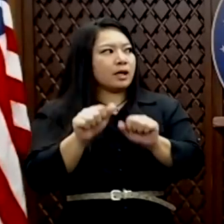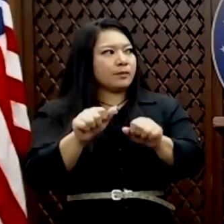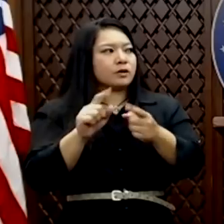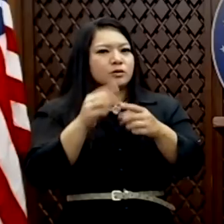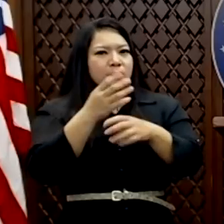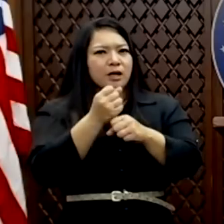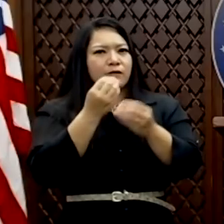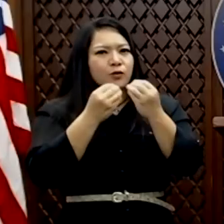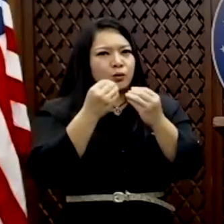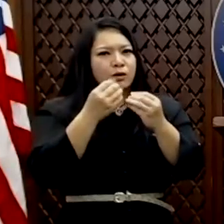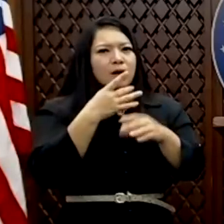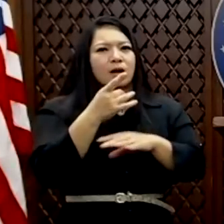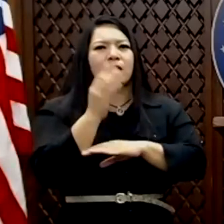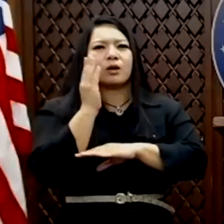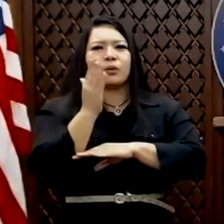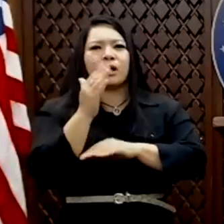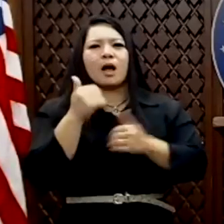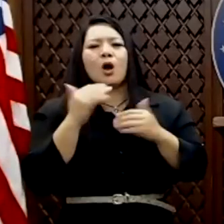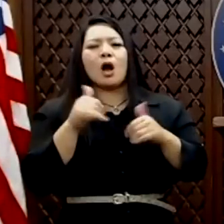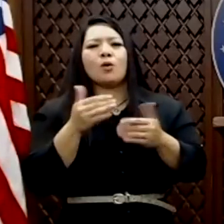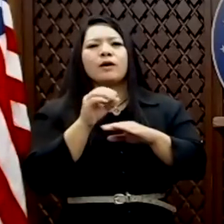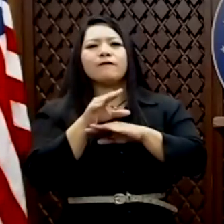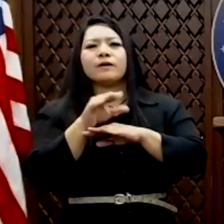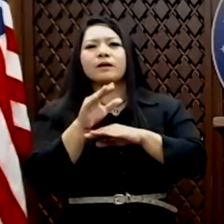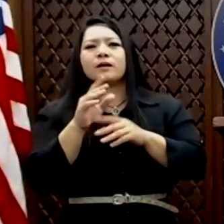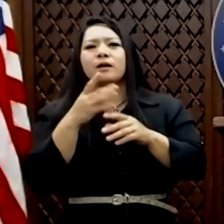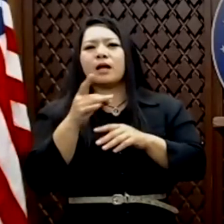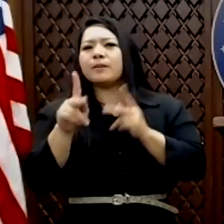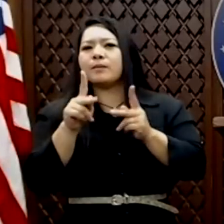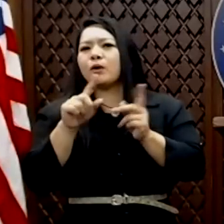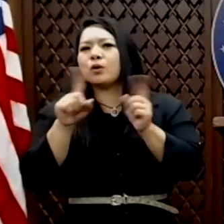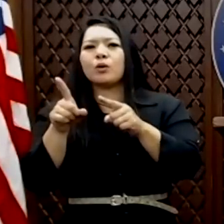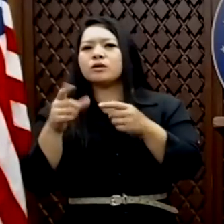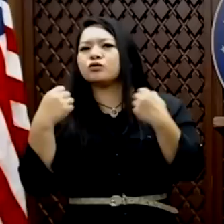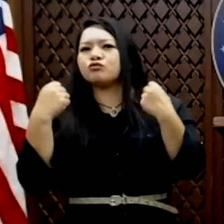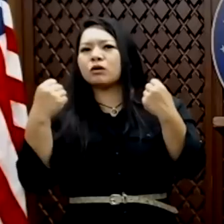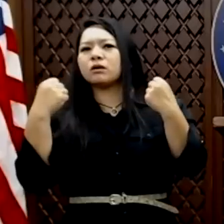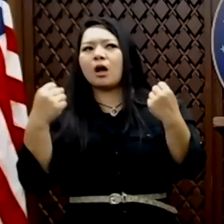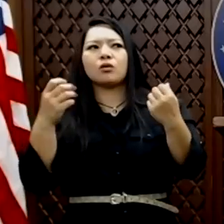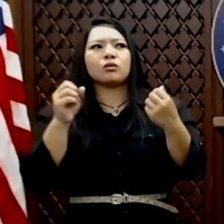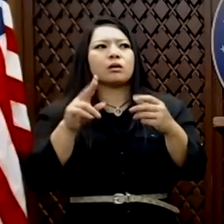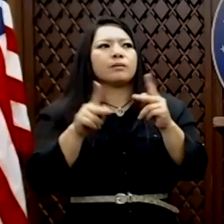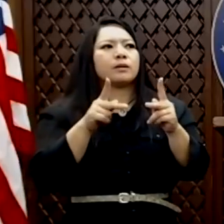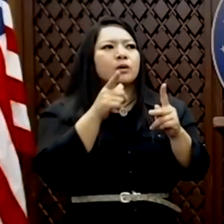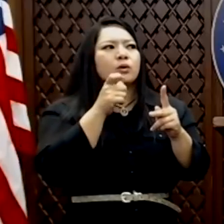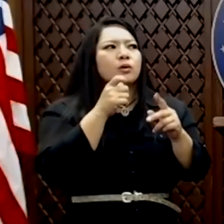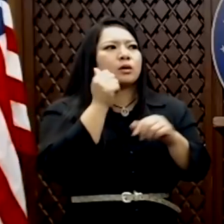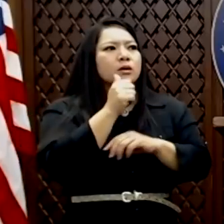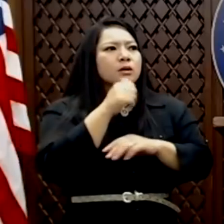like also like how will it affect like also like people going out to work out, like people also like going on their daily